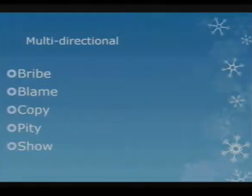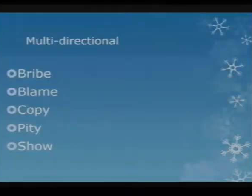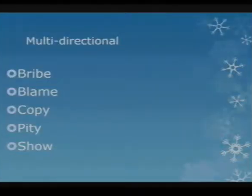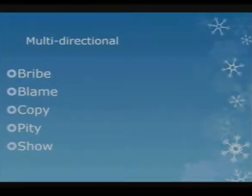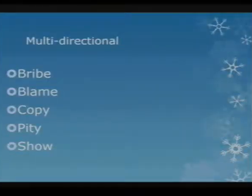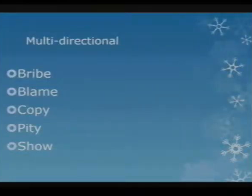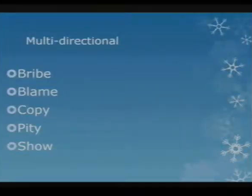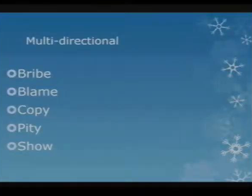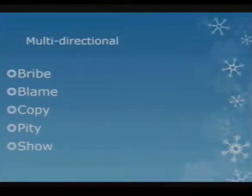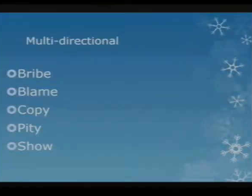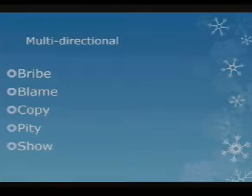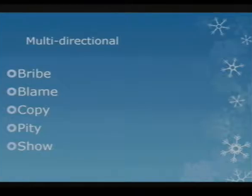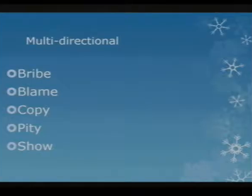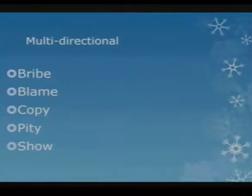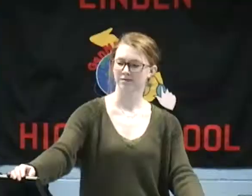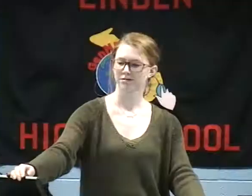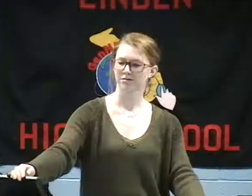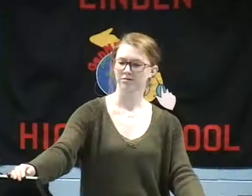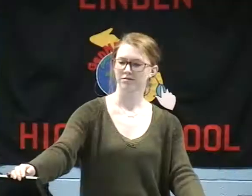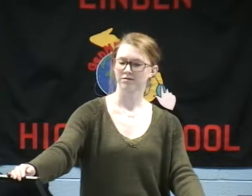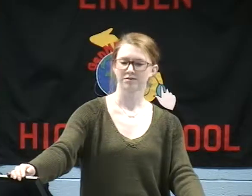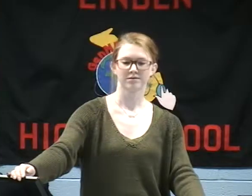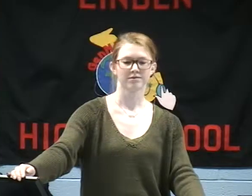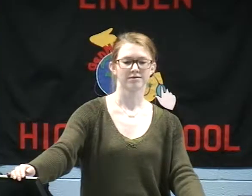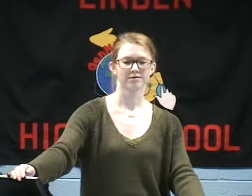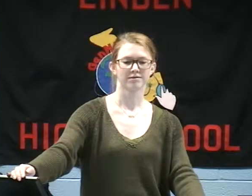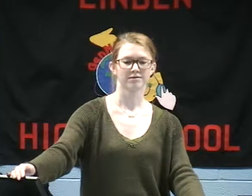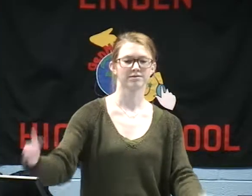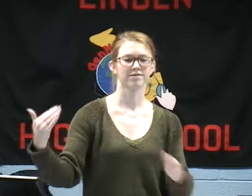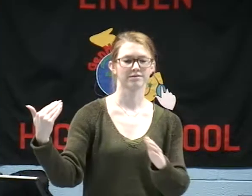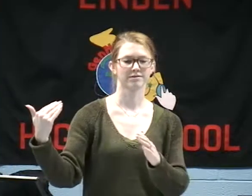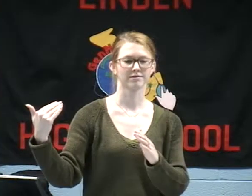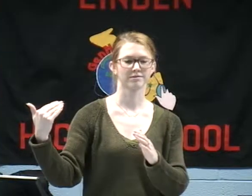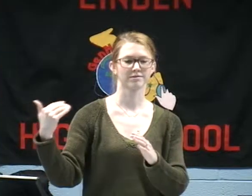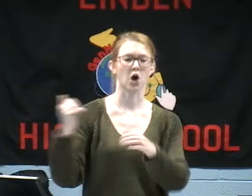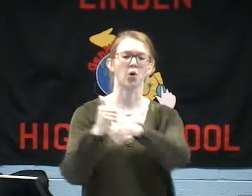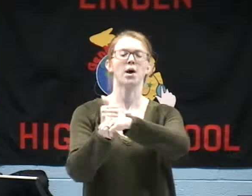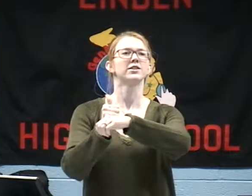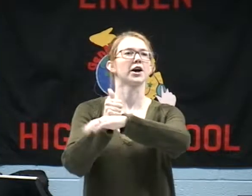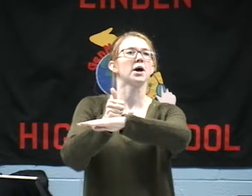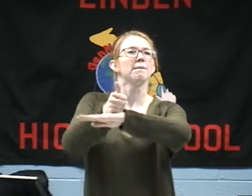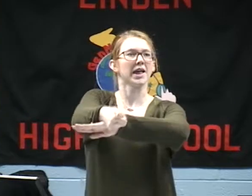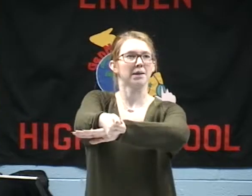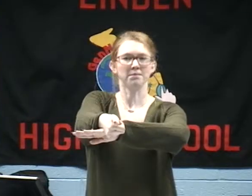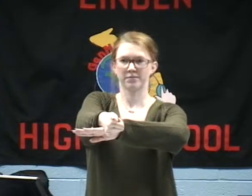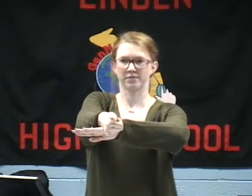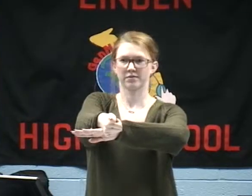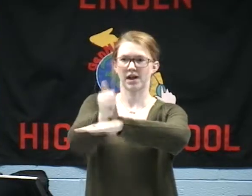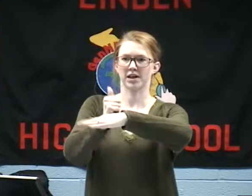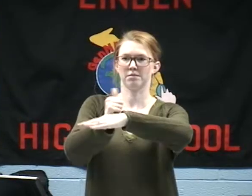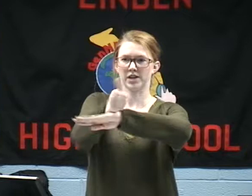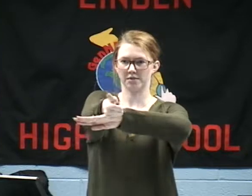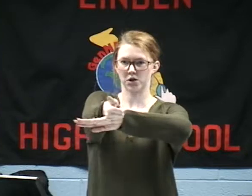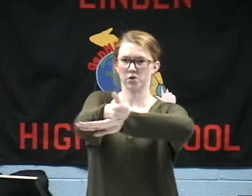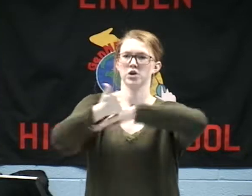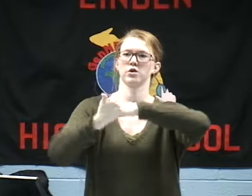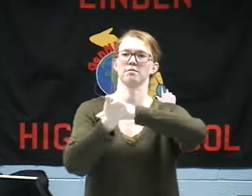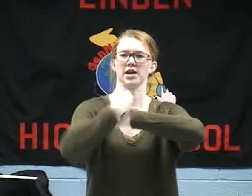Blame. I was just enjoying my music. And it wasn't Oh, depressing. sorry. Blame. Music. I can blame you. You can blame